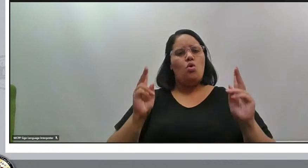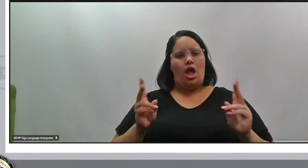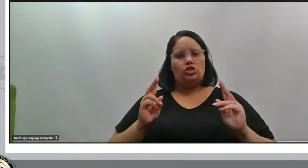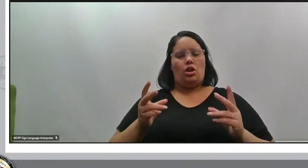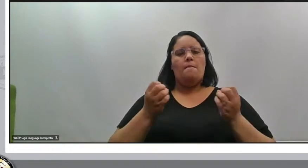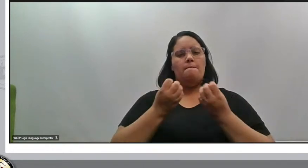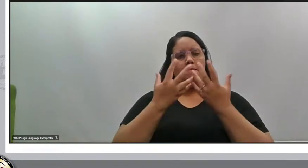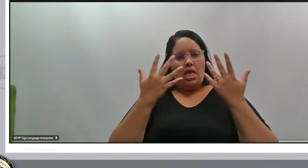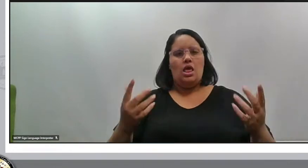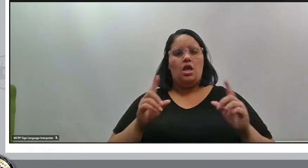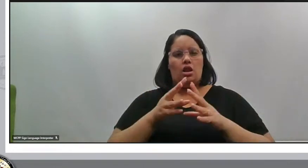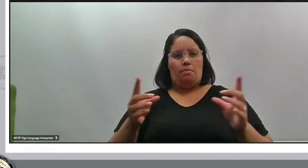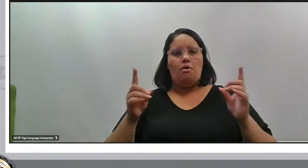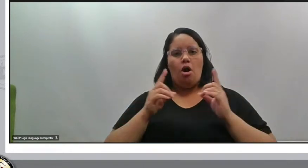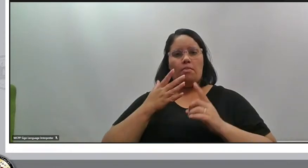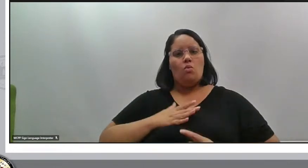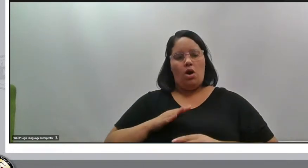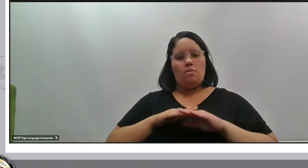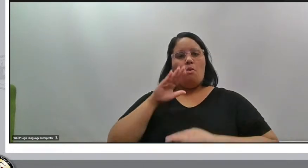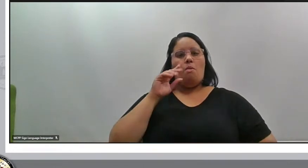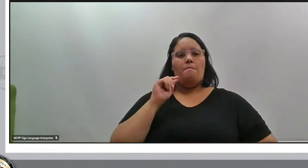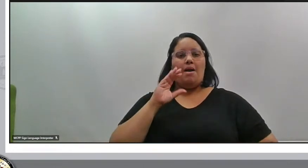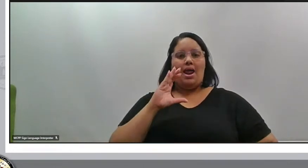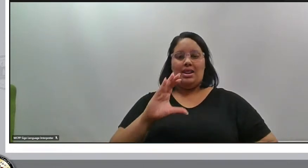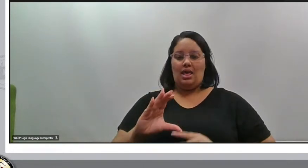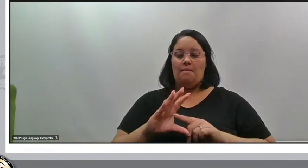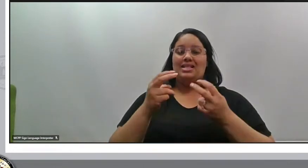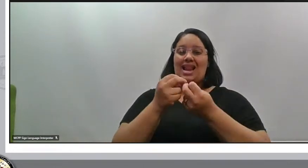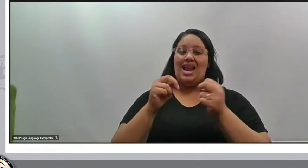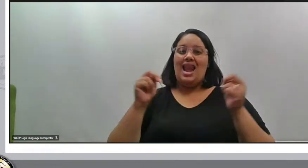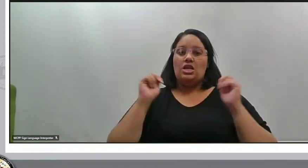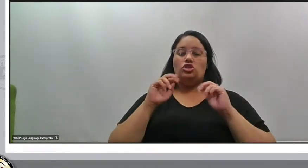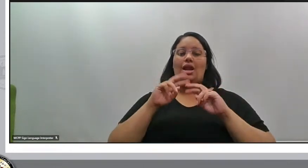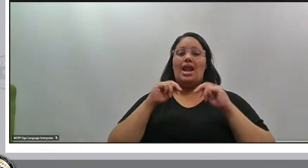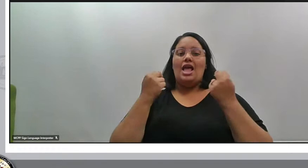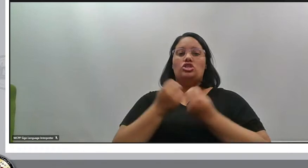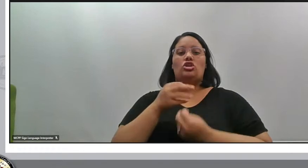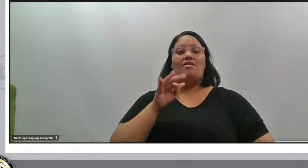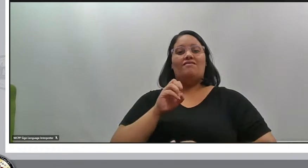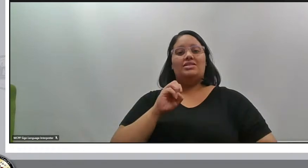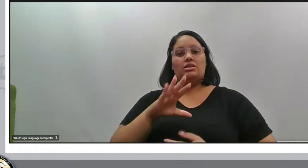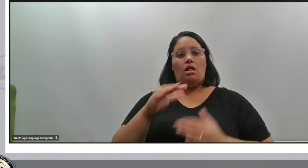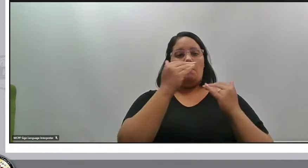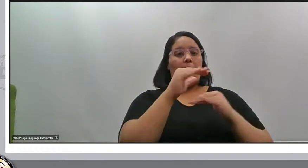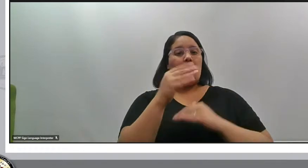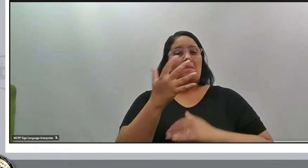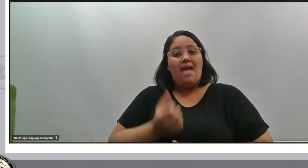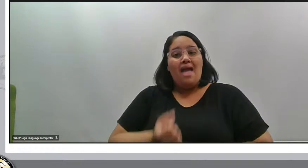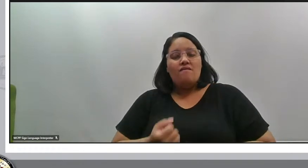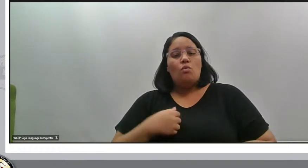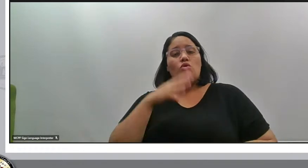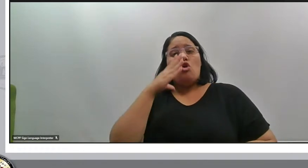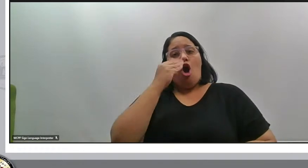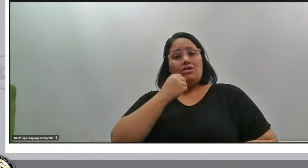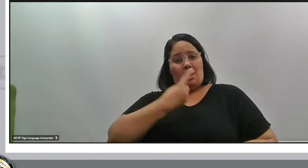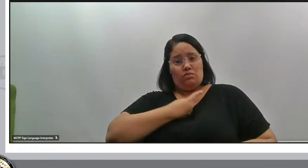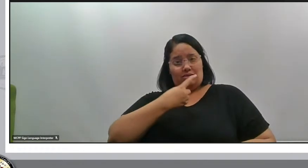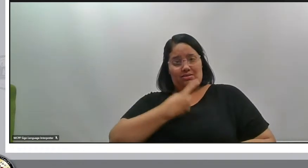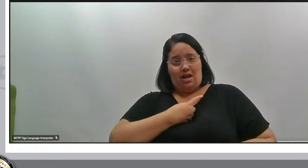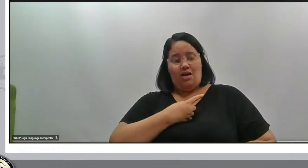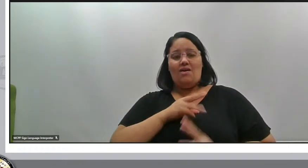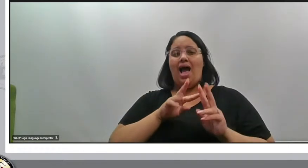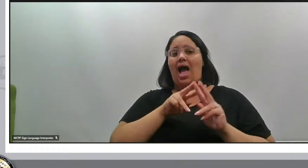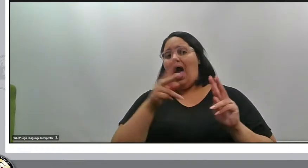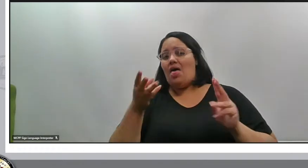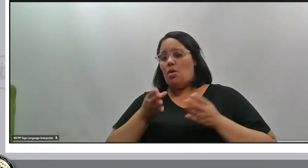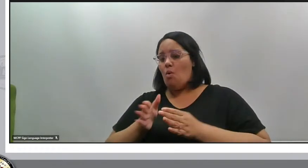want more money. But within the national fiscal constraints, we have to start asking ourselves, okay, what are the other avenues?